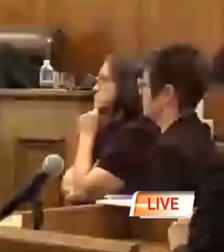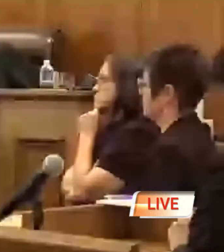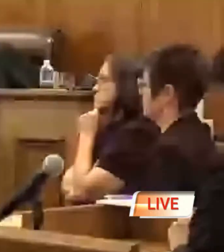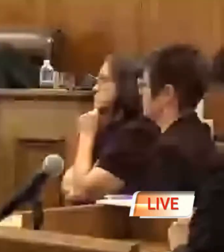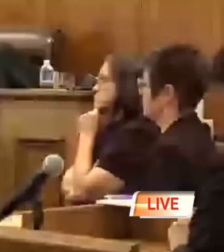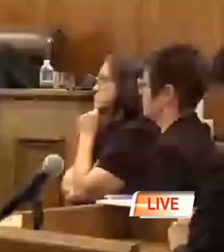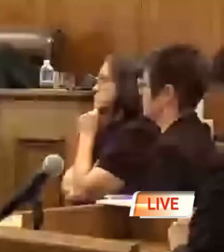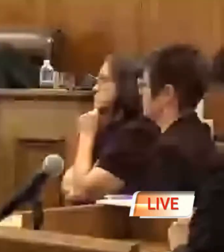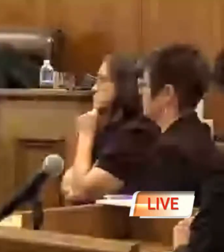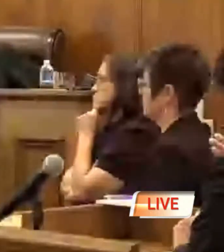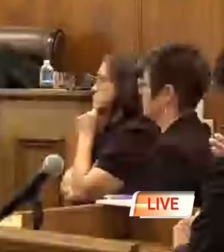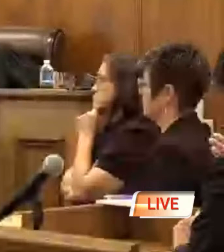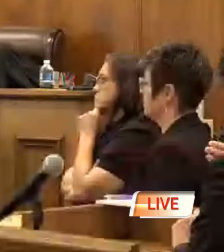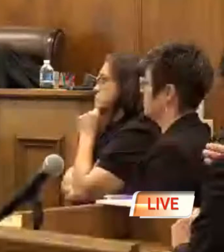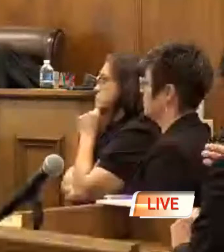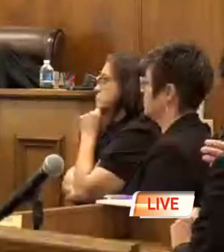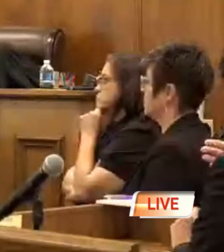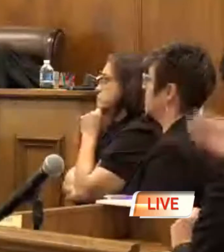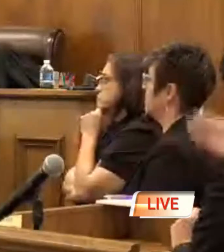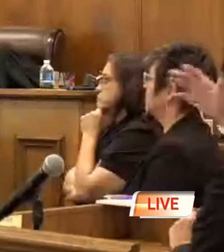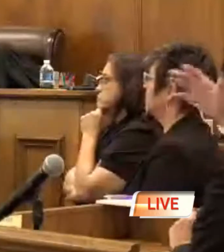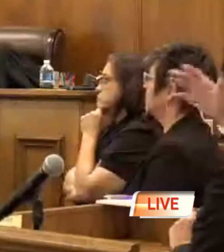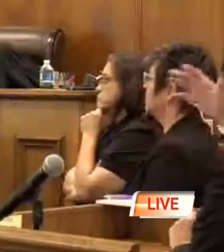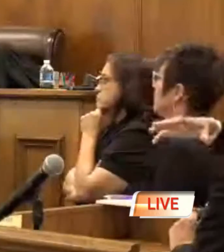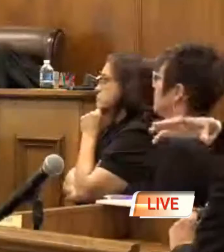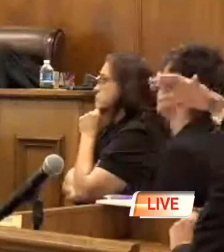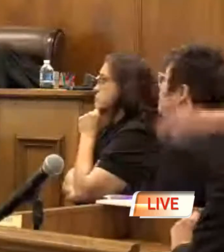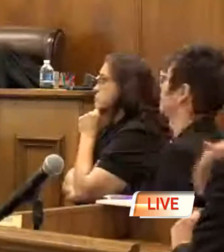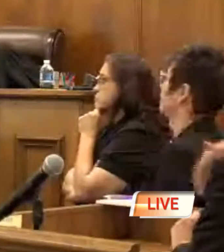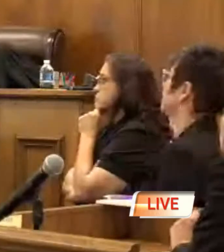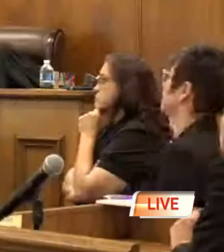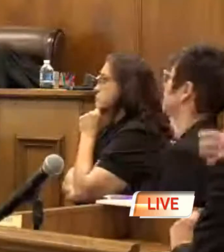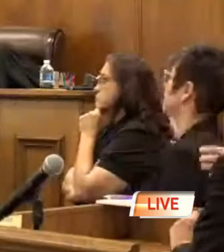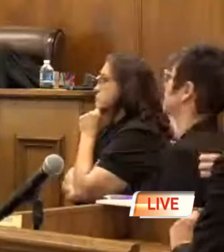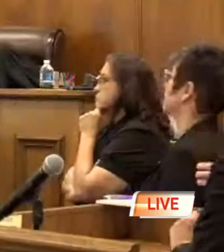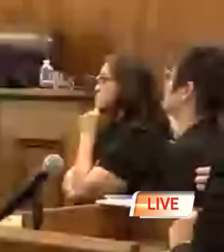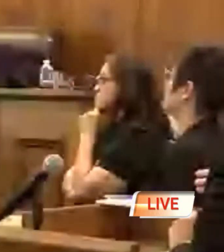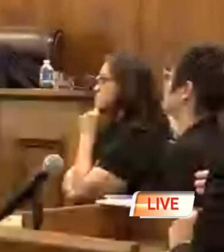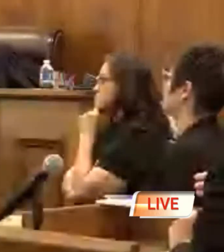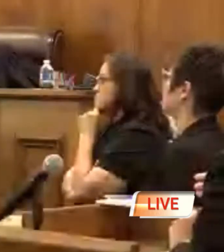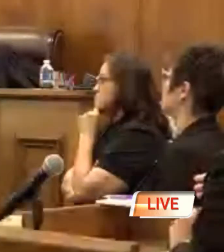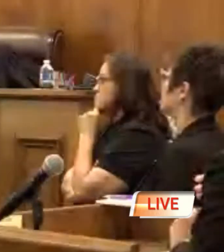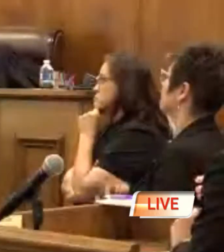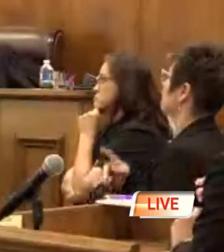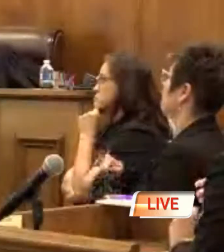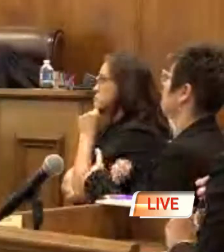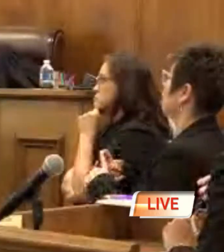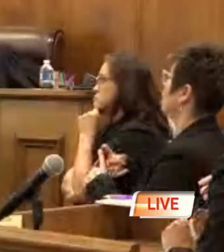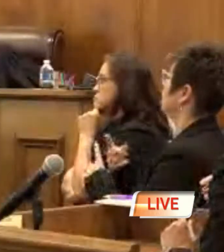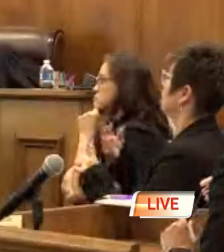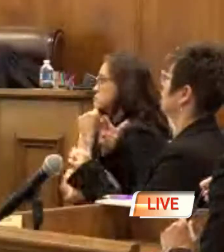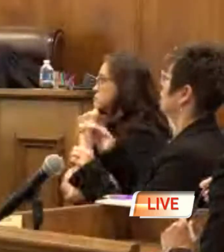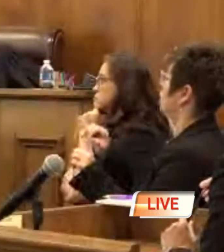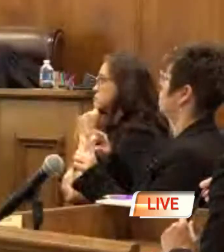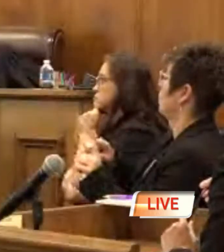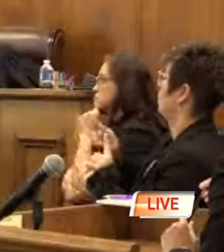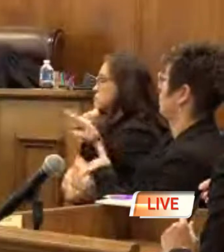So I understand that you were his girlfriend, you were Mr. Harris's girlfriend at the time of his trial.